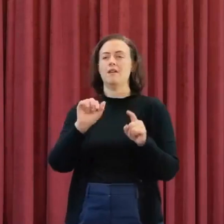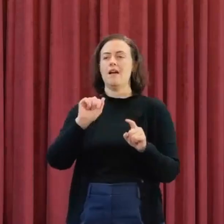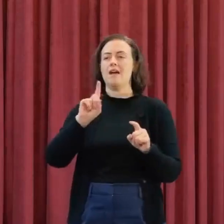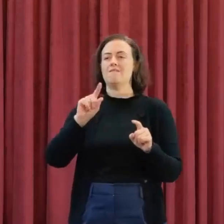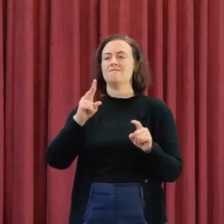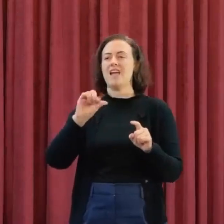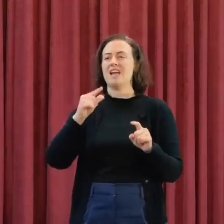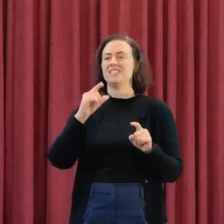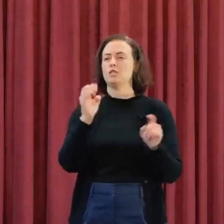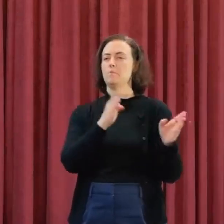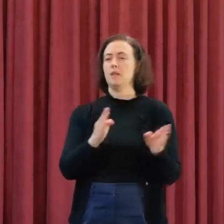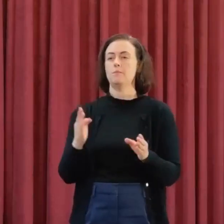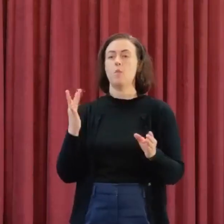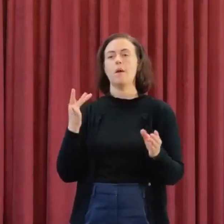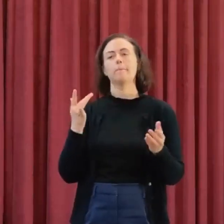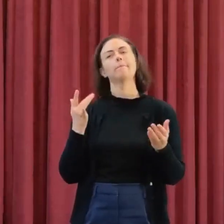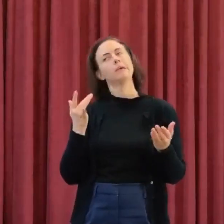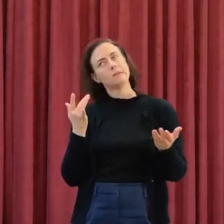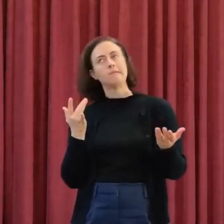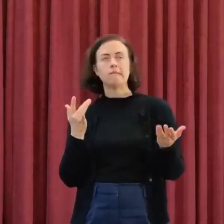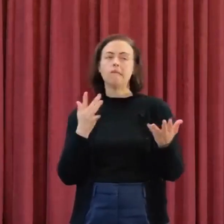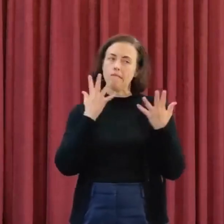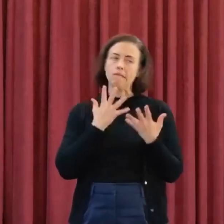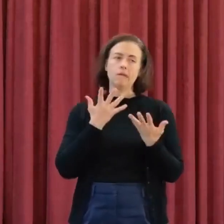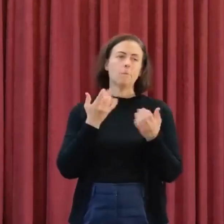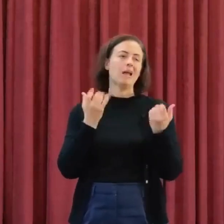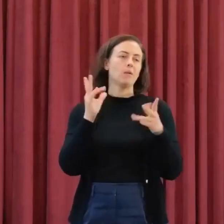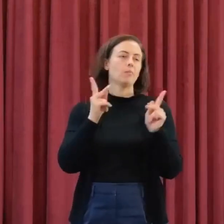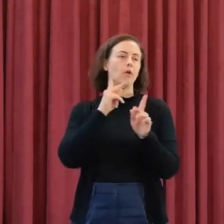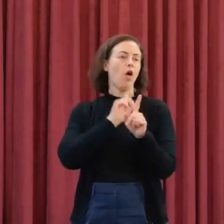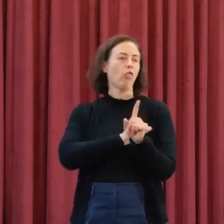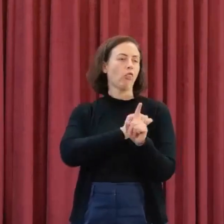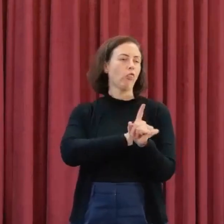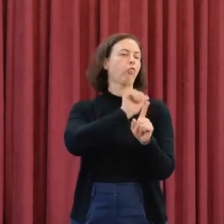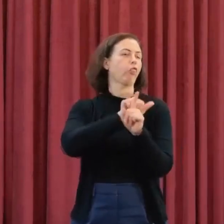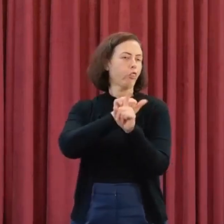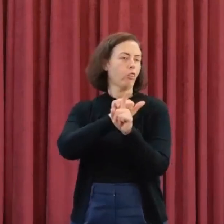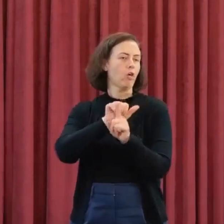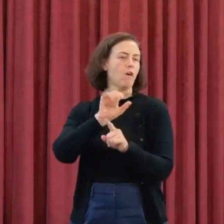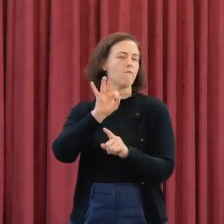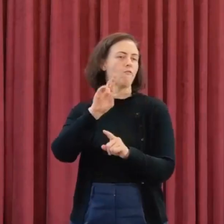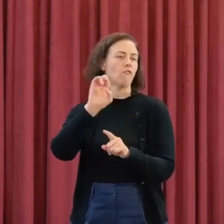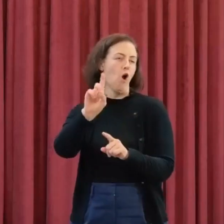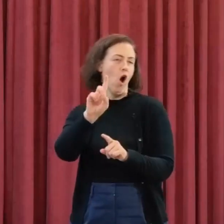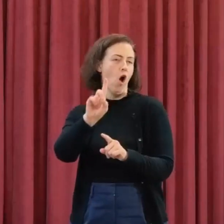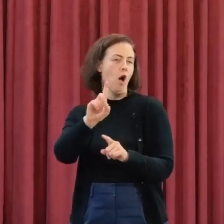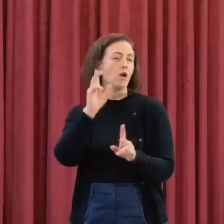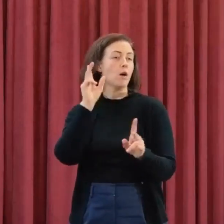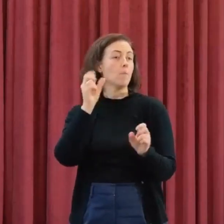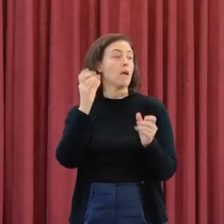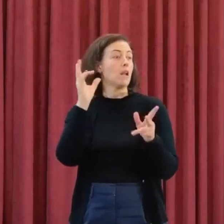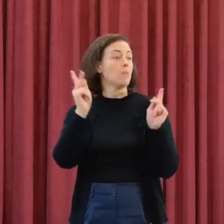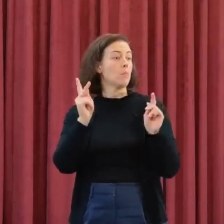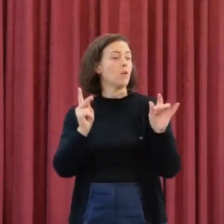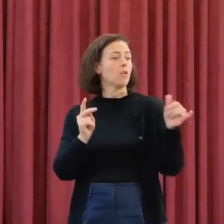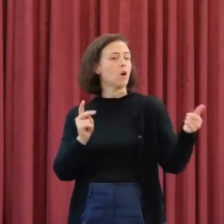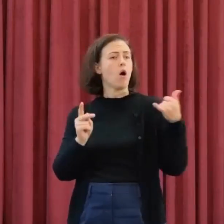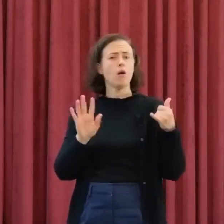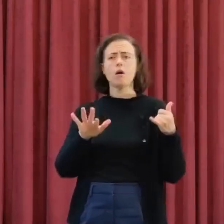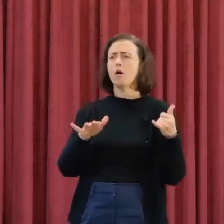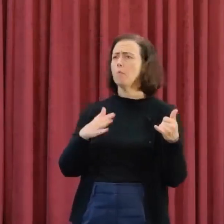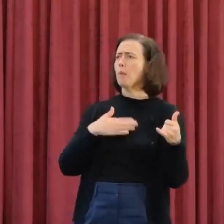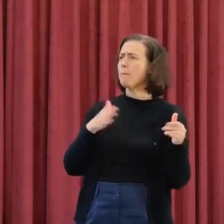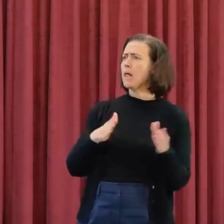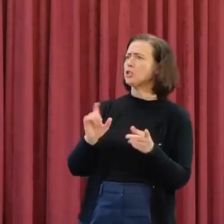is because there are many fraudulent activities. Like we got calls from many people saying that their plan